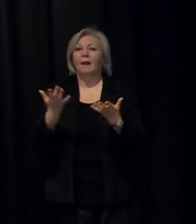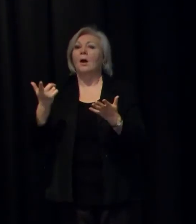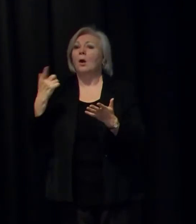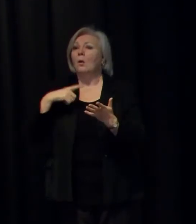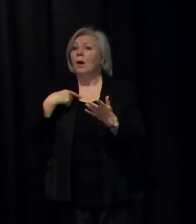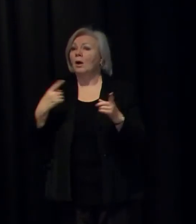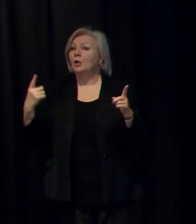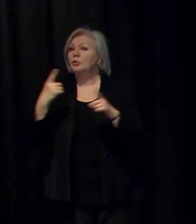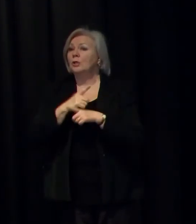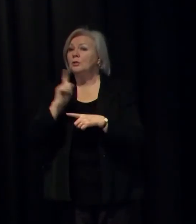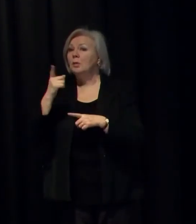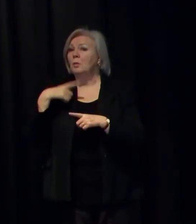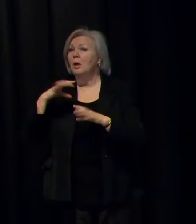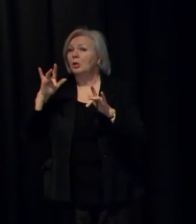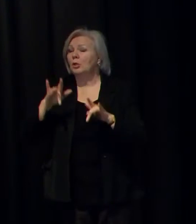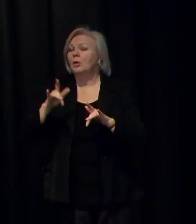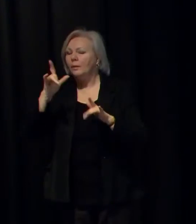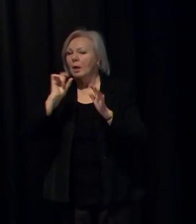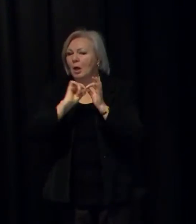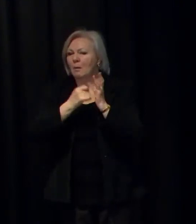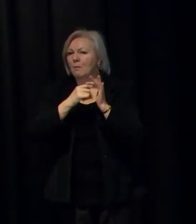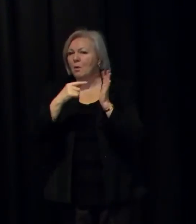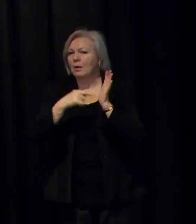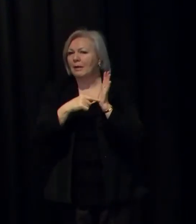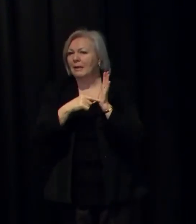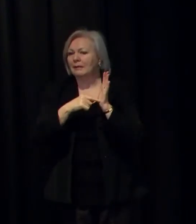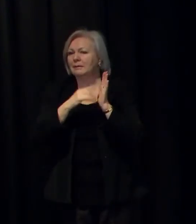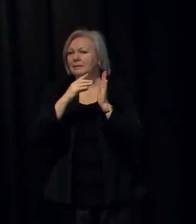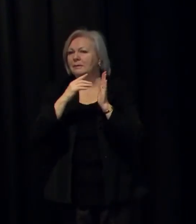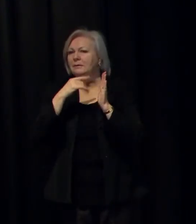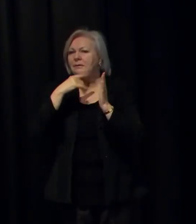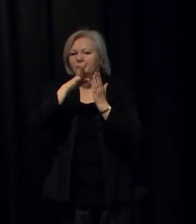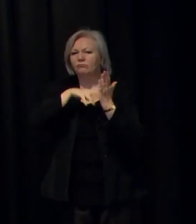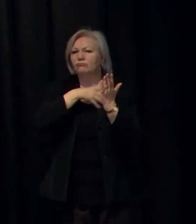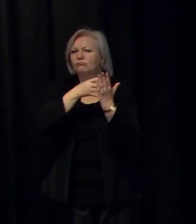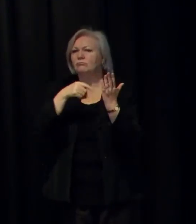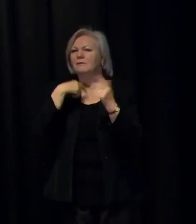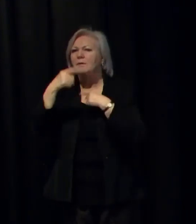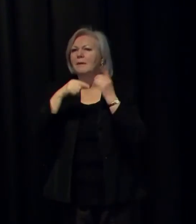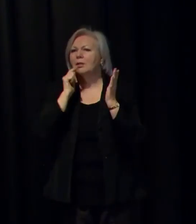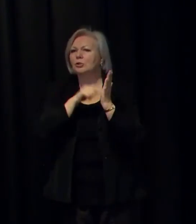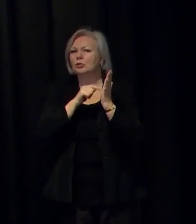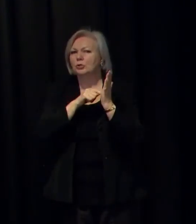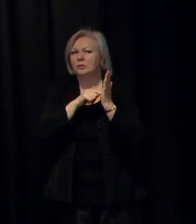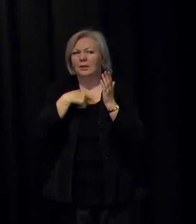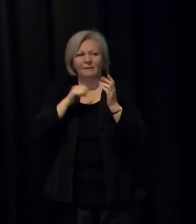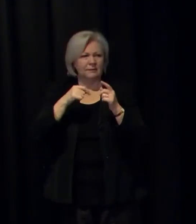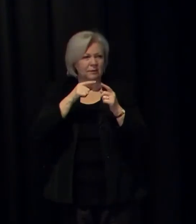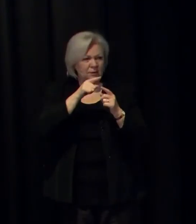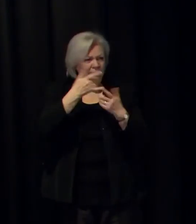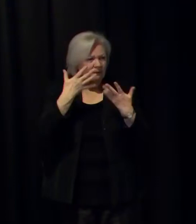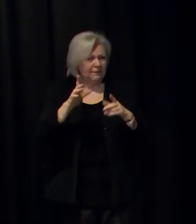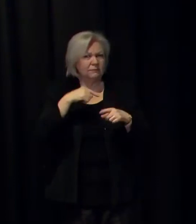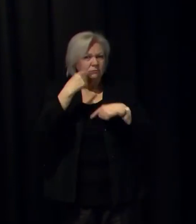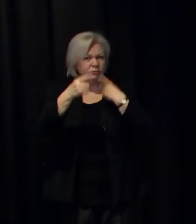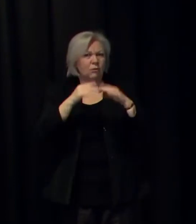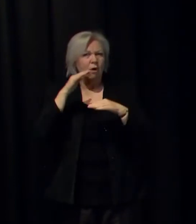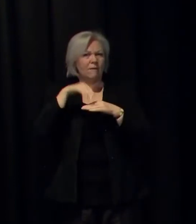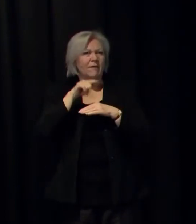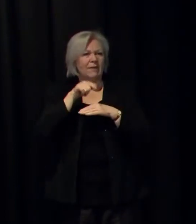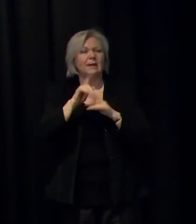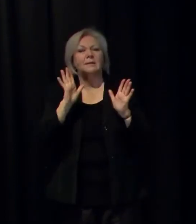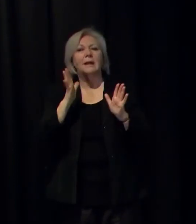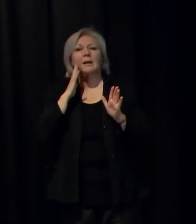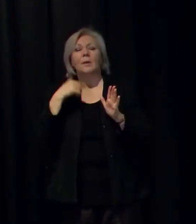today? Well, as the Burnett modelling, which has been provided to all of you, and I think you've been briefed this morning on the contents of the Burnett modelling, we have more